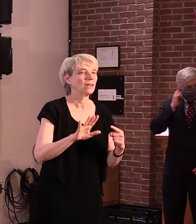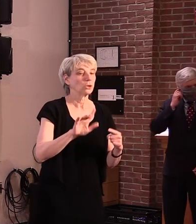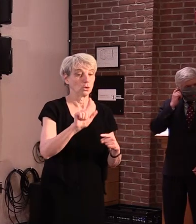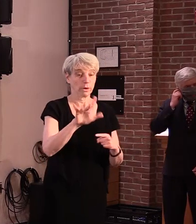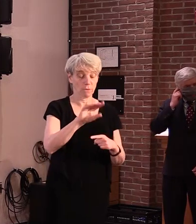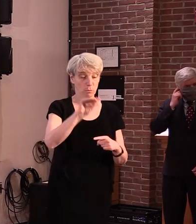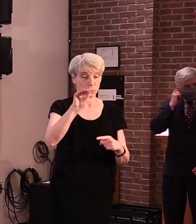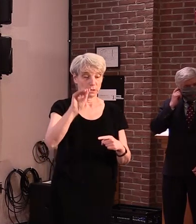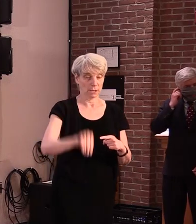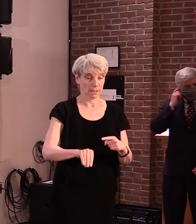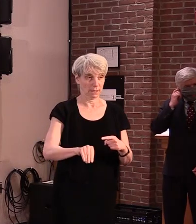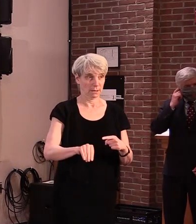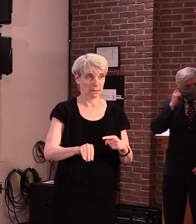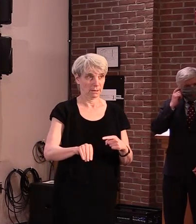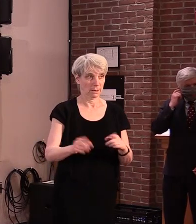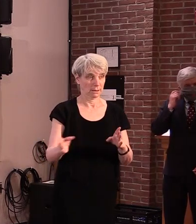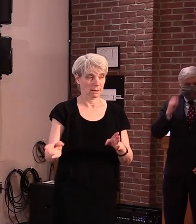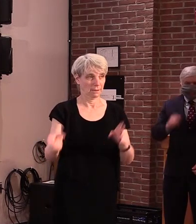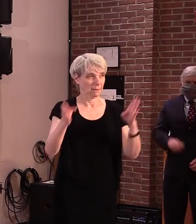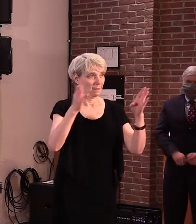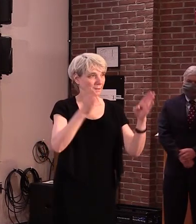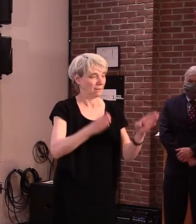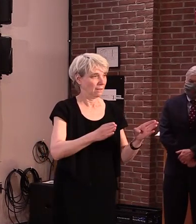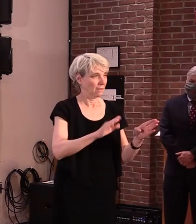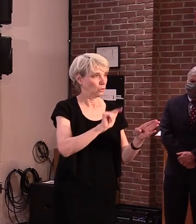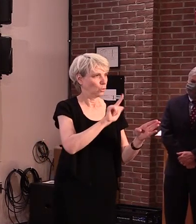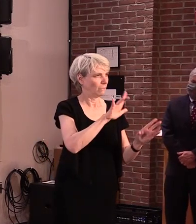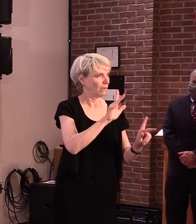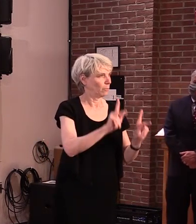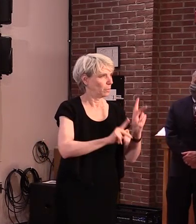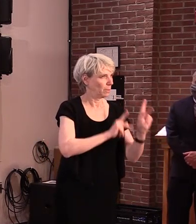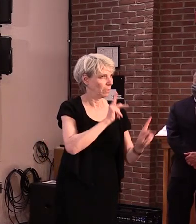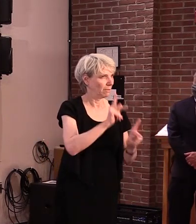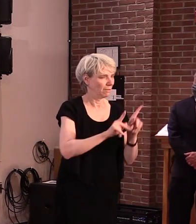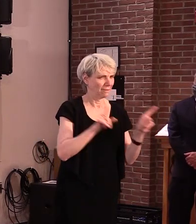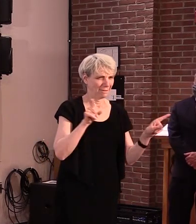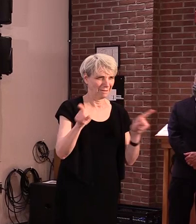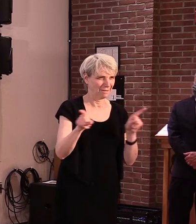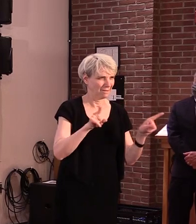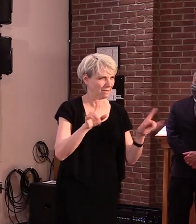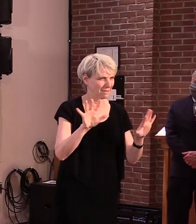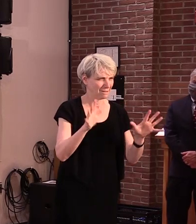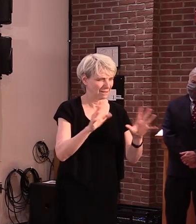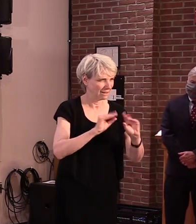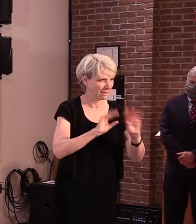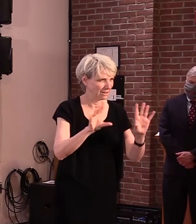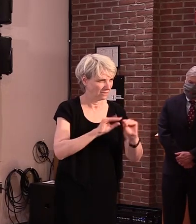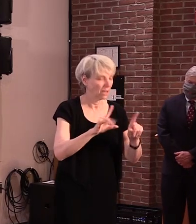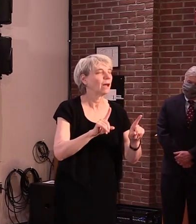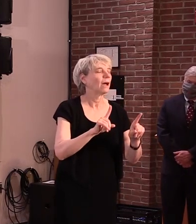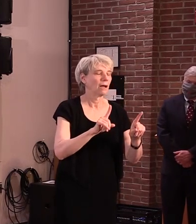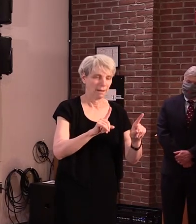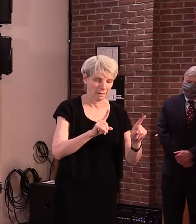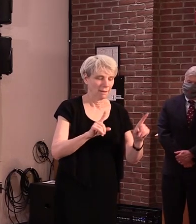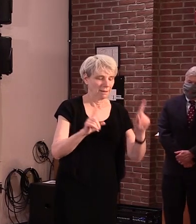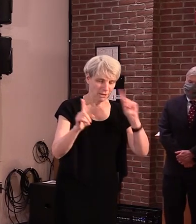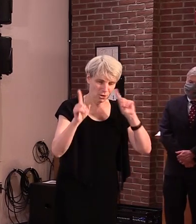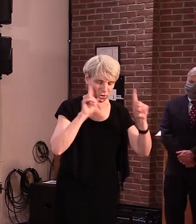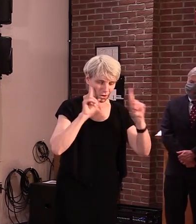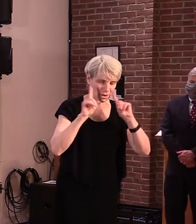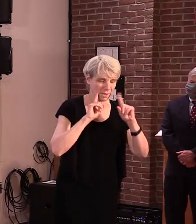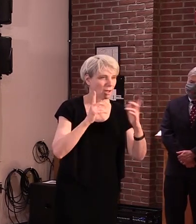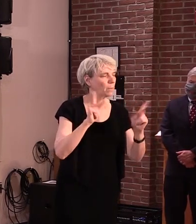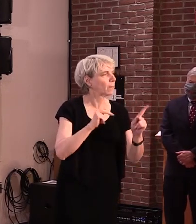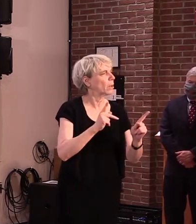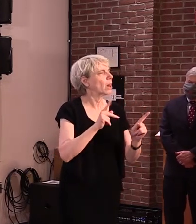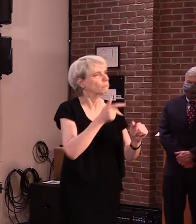25-person limit. How does that fit in? I know I get calls from people who